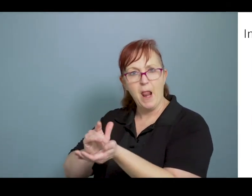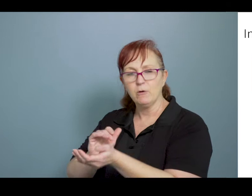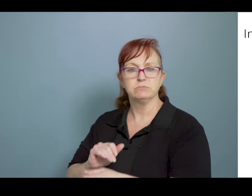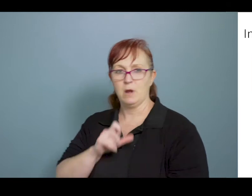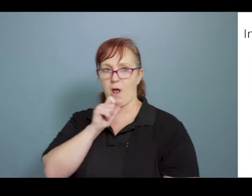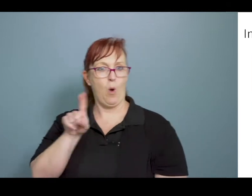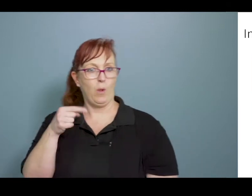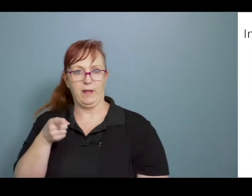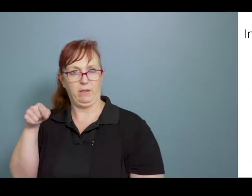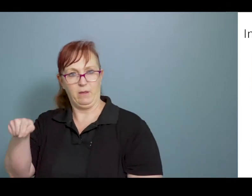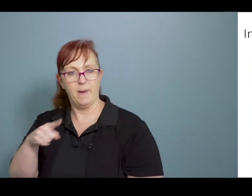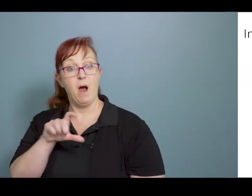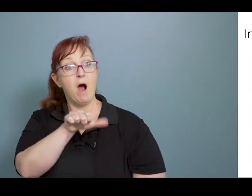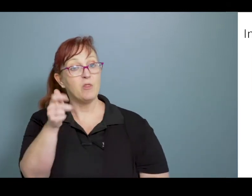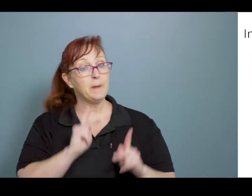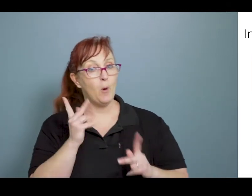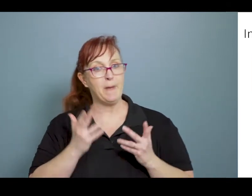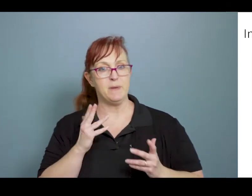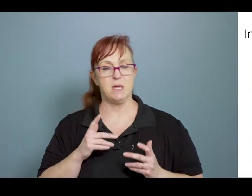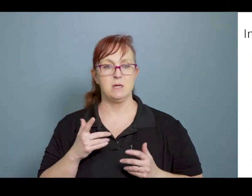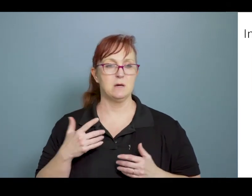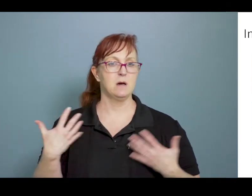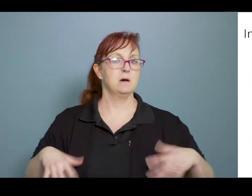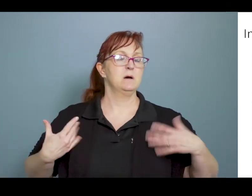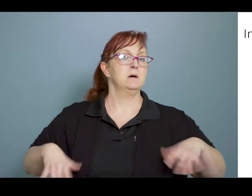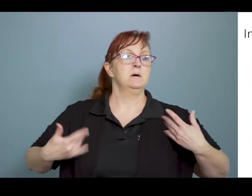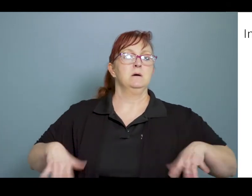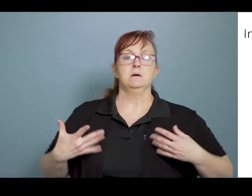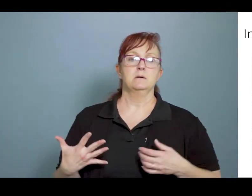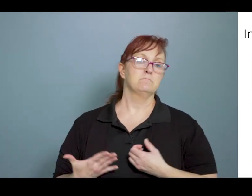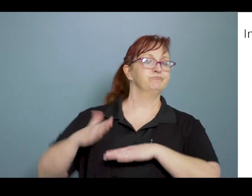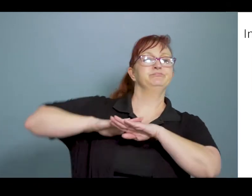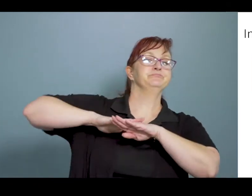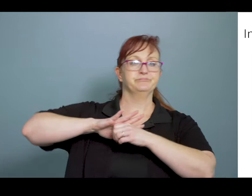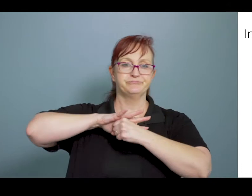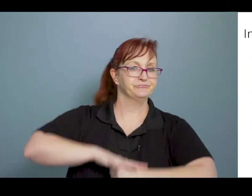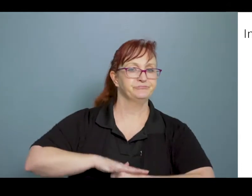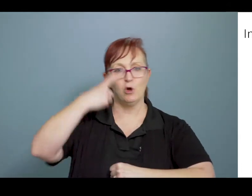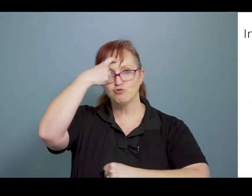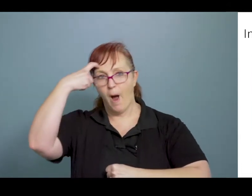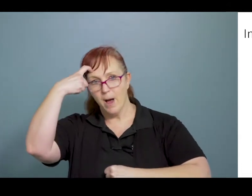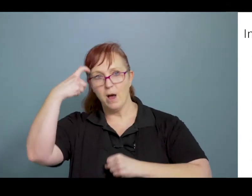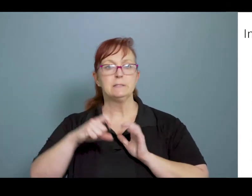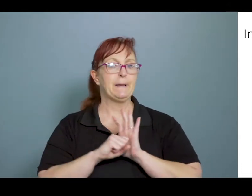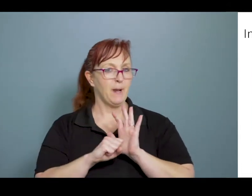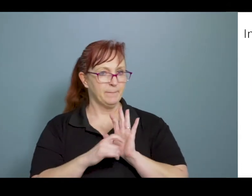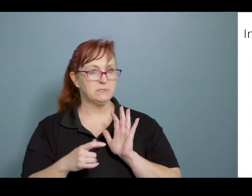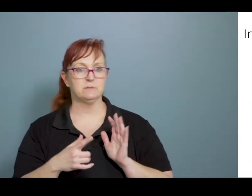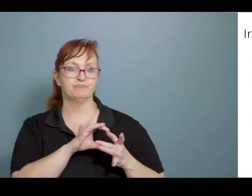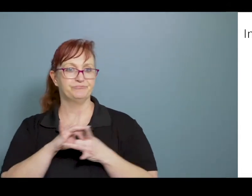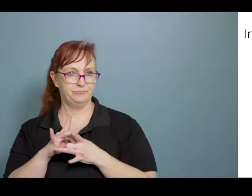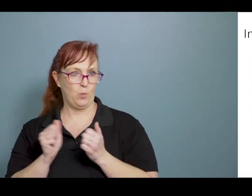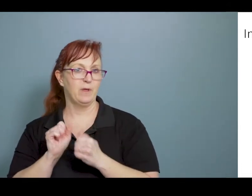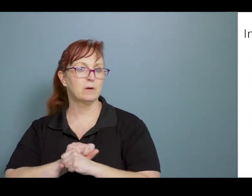felt significant distress and trauma symptoms related to the pandemic.